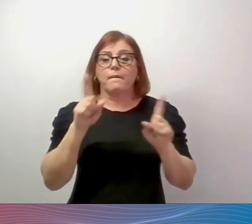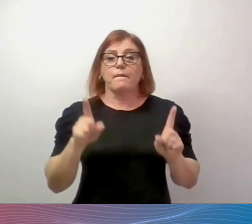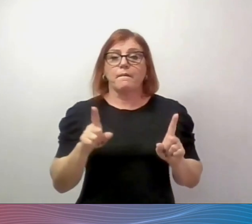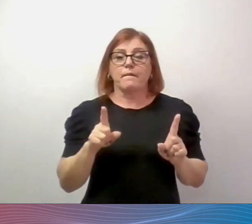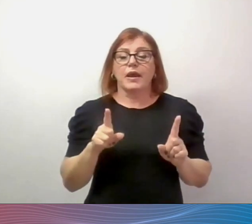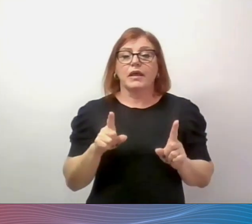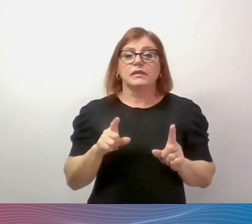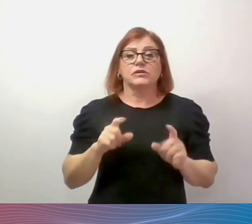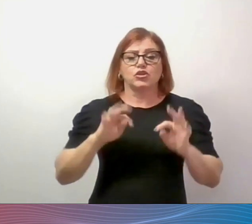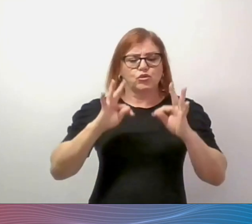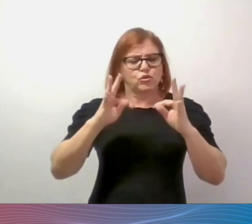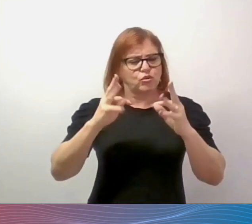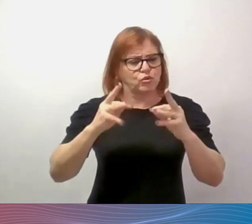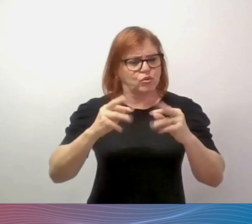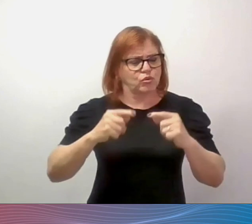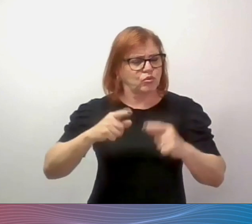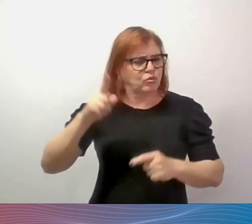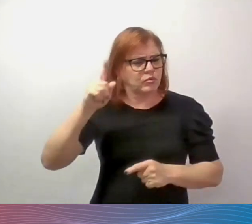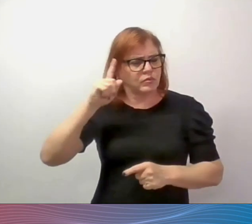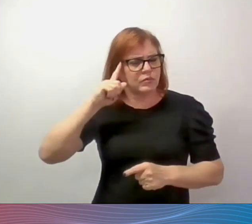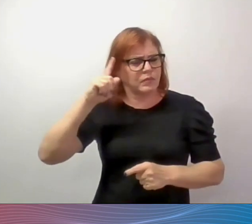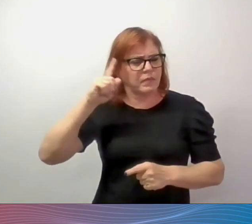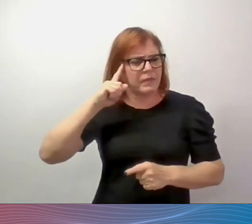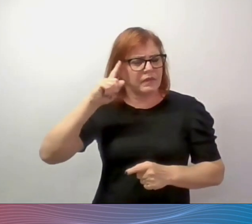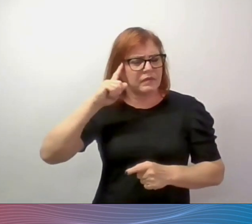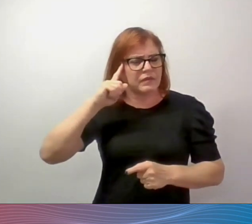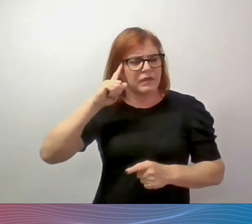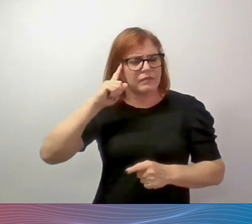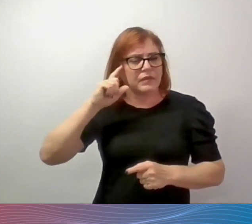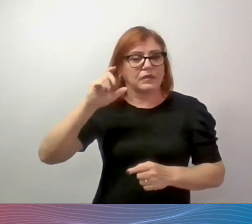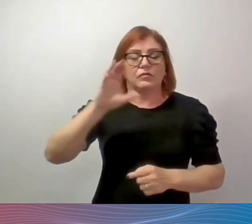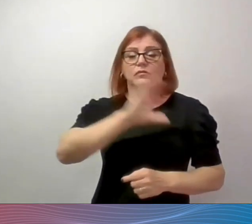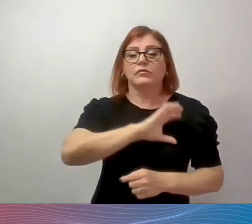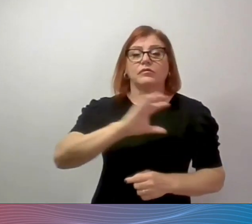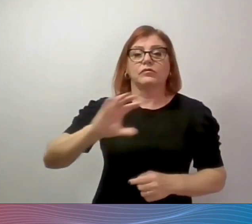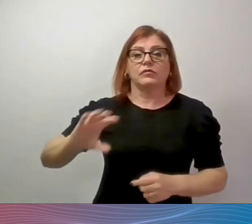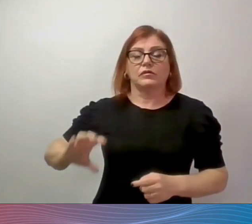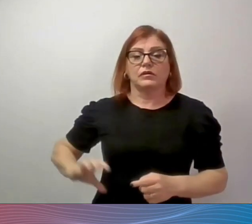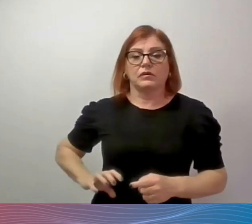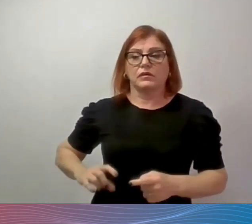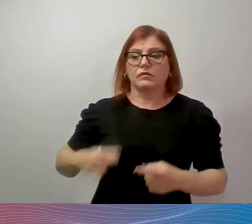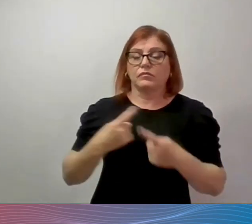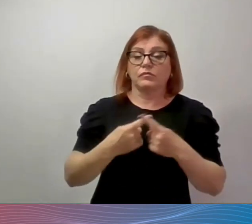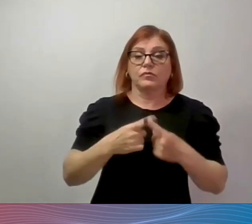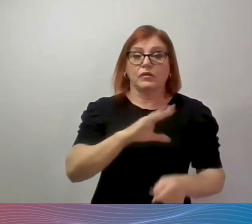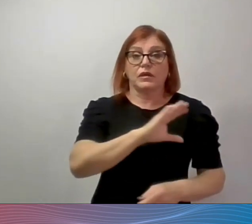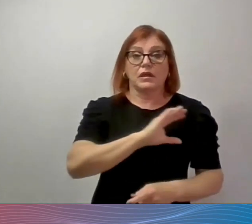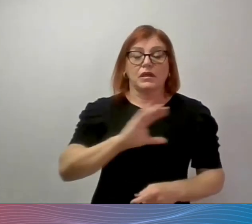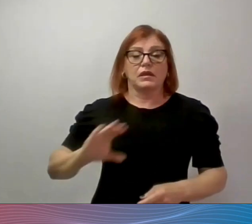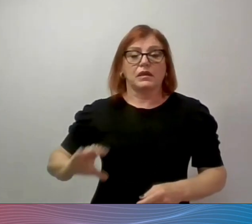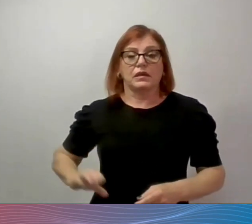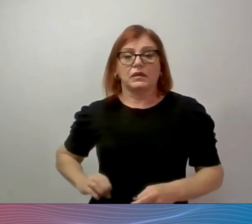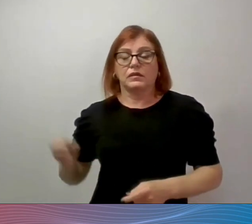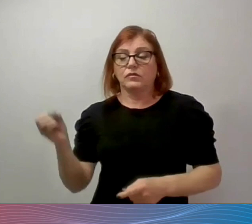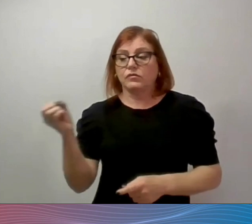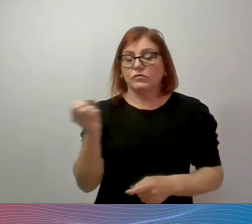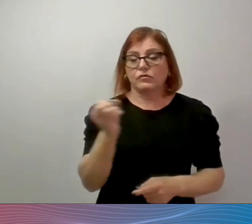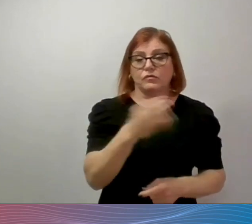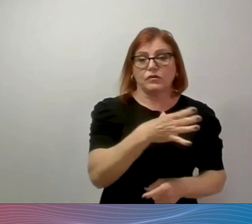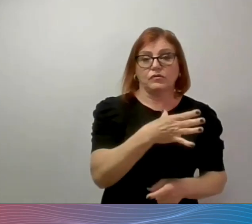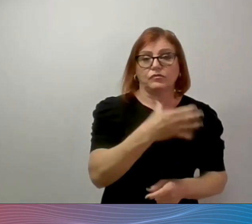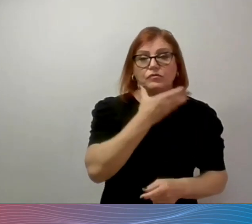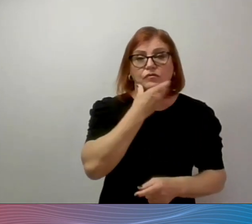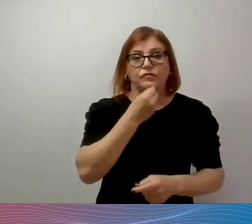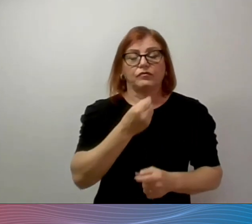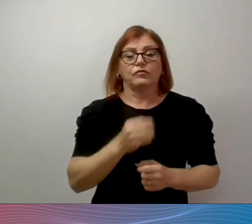of Christ. Ele é o novo homem. He is the new man. Porque ele encheu a sua igreja da